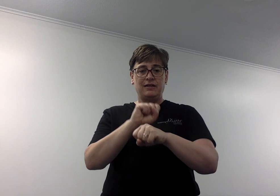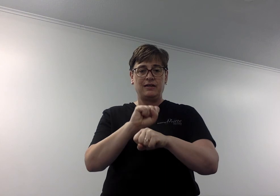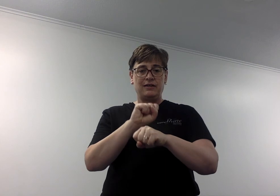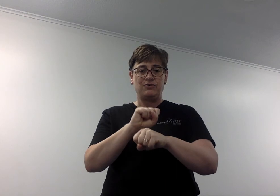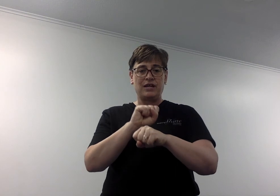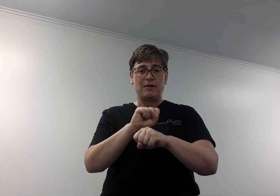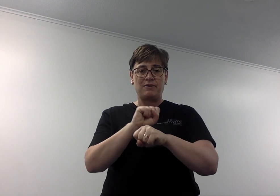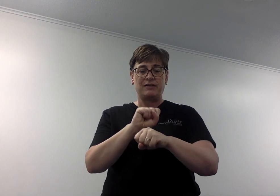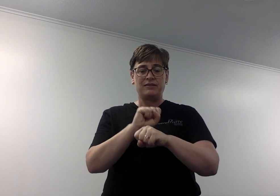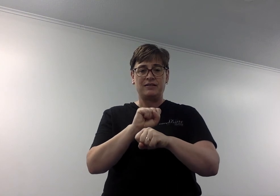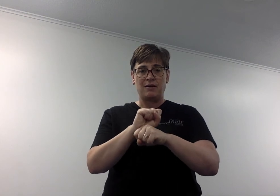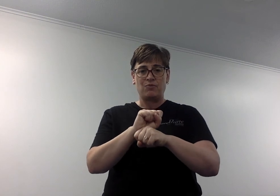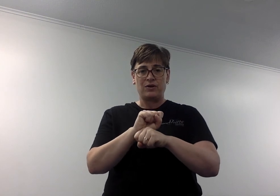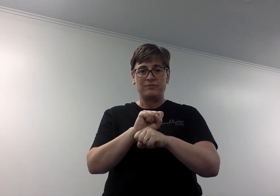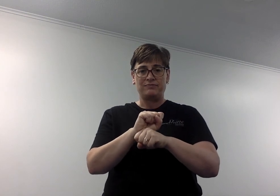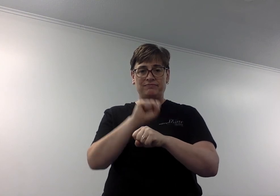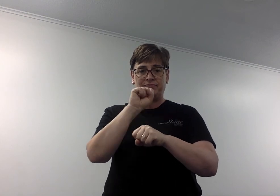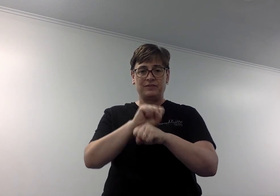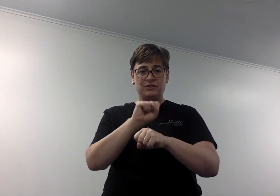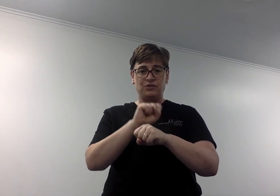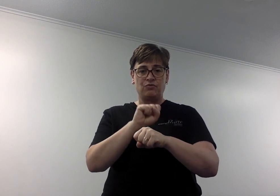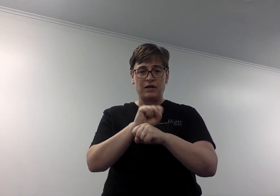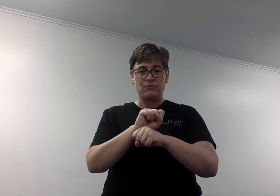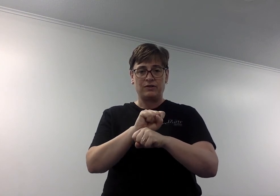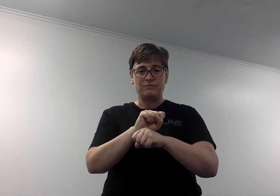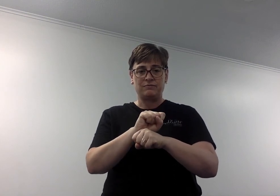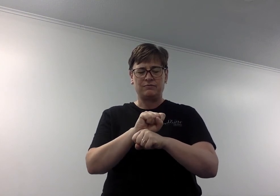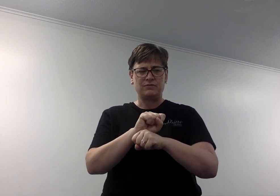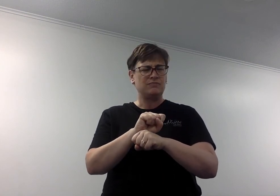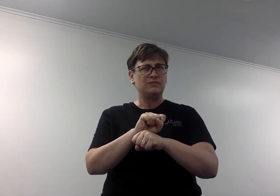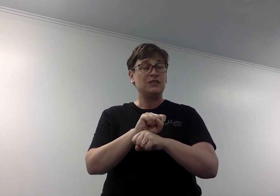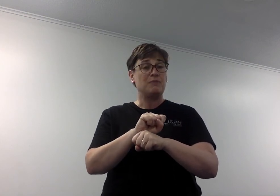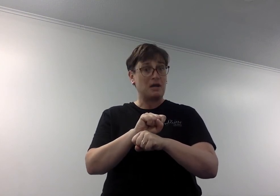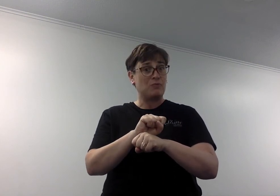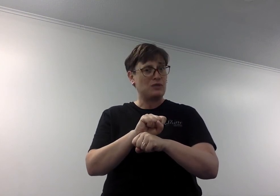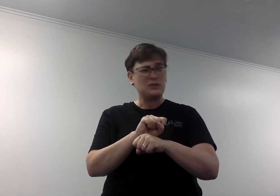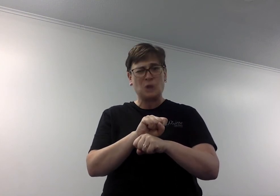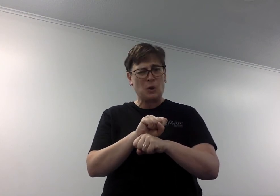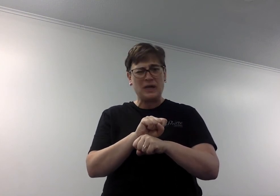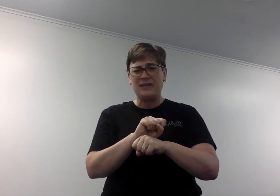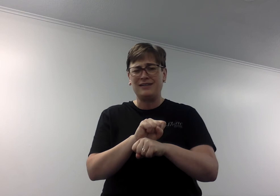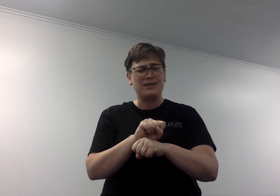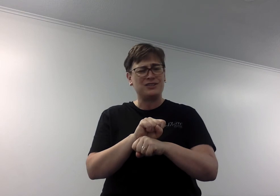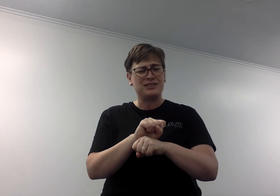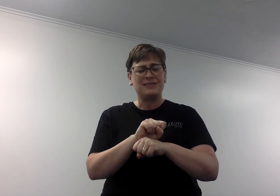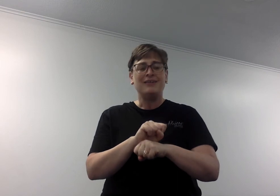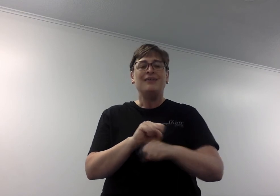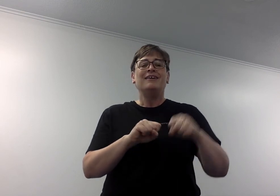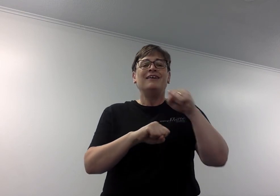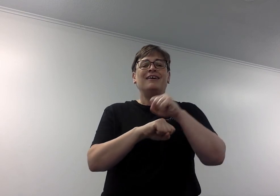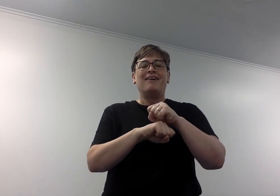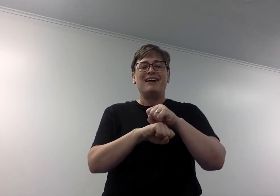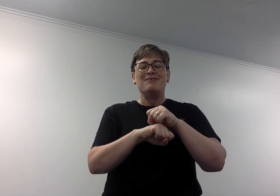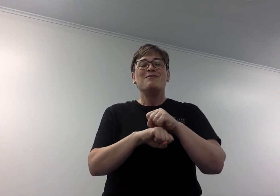and you're tapping the top one to the right one, to the bottom one, sorry. All right,